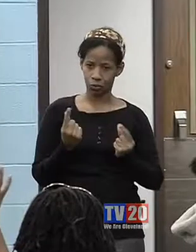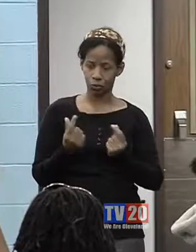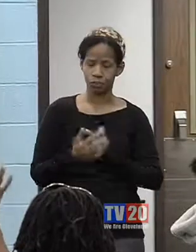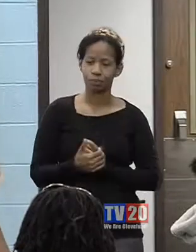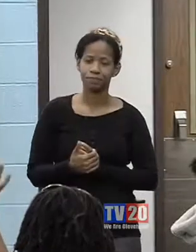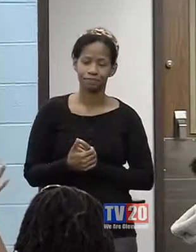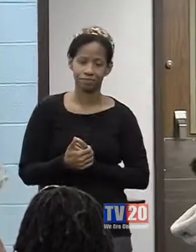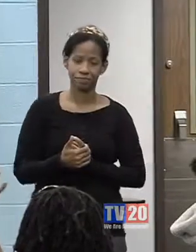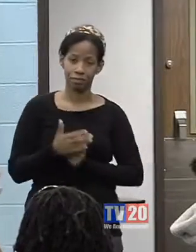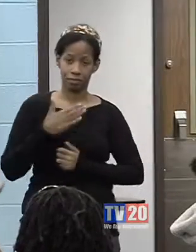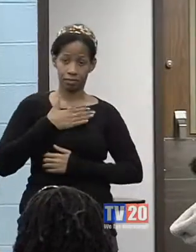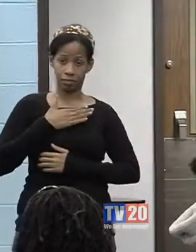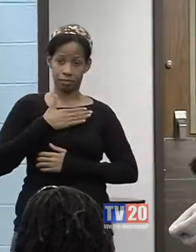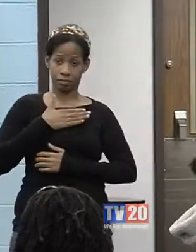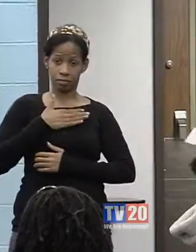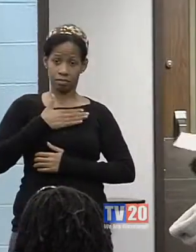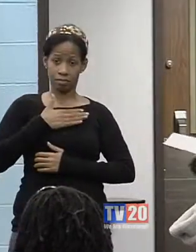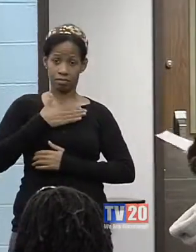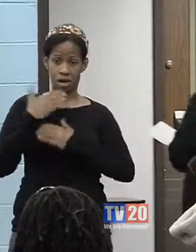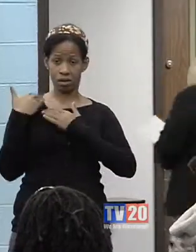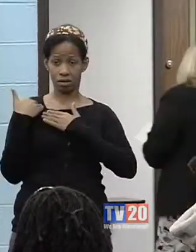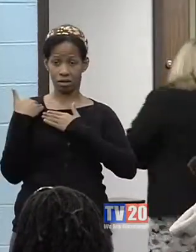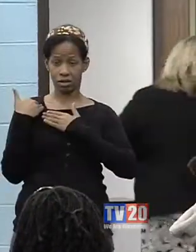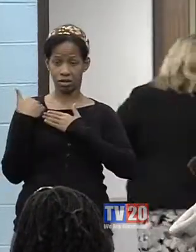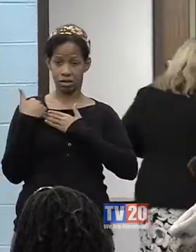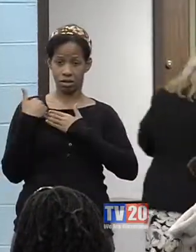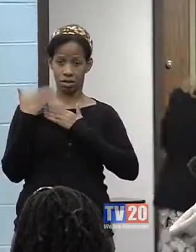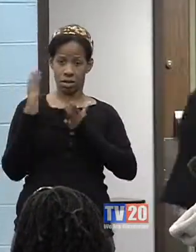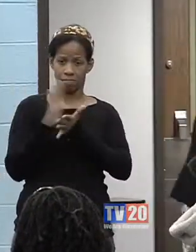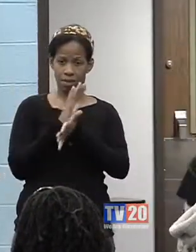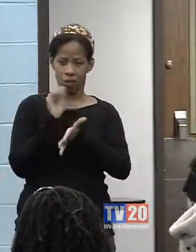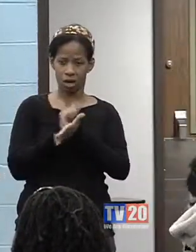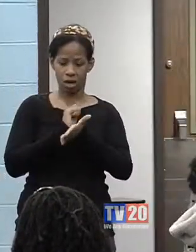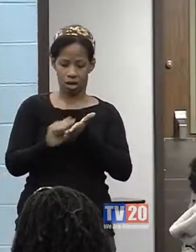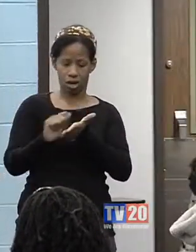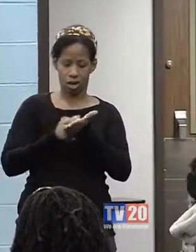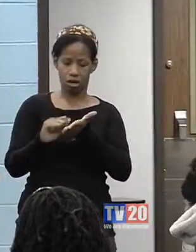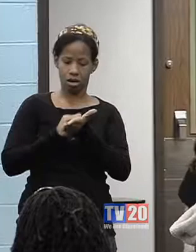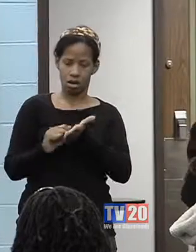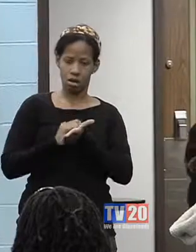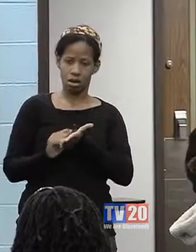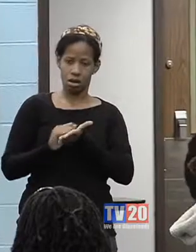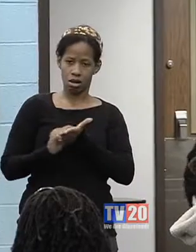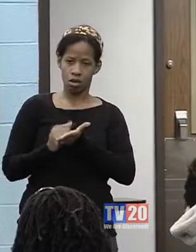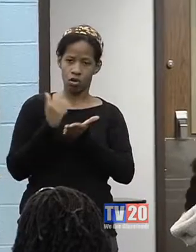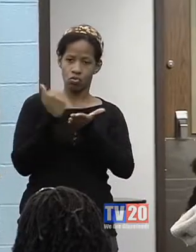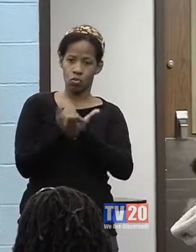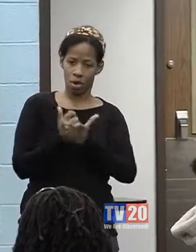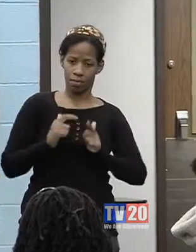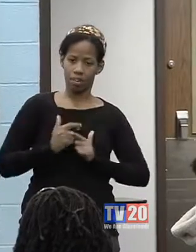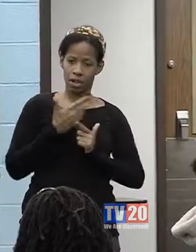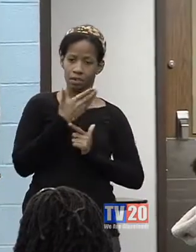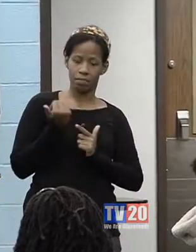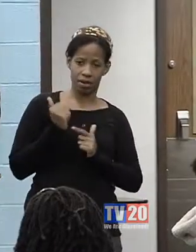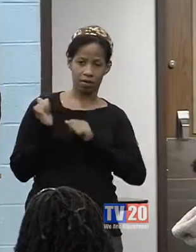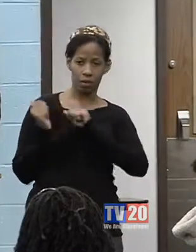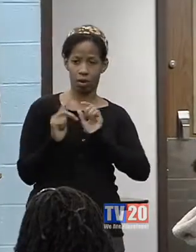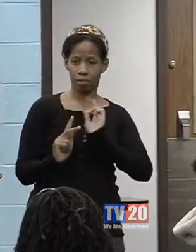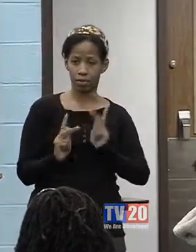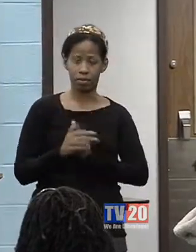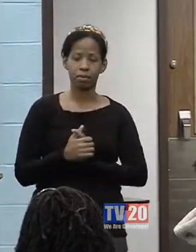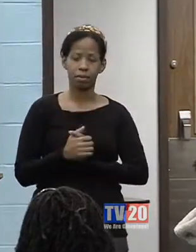because our job is to write policy, and we bring home the policy so that we can help make life better for all